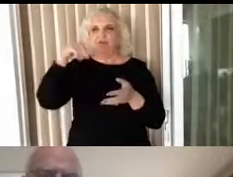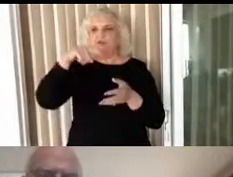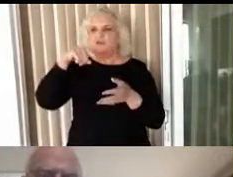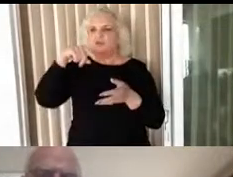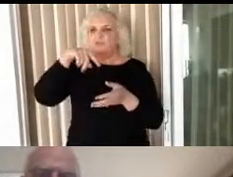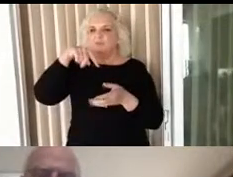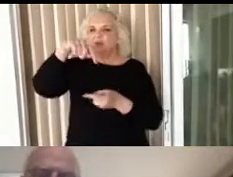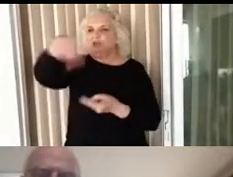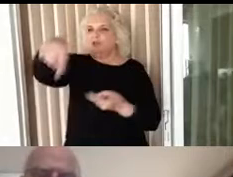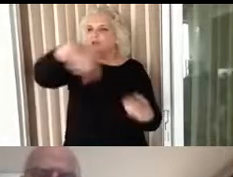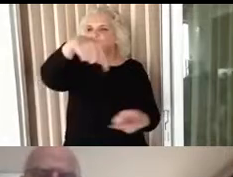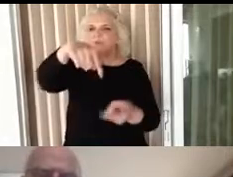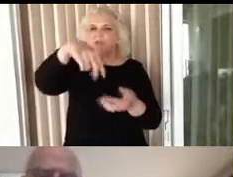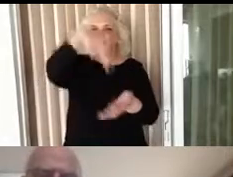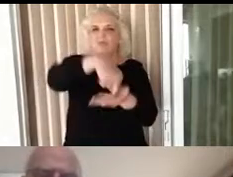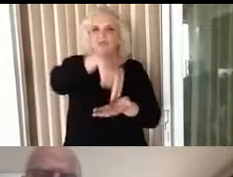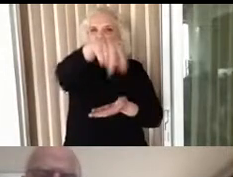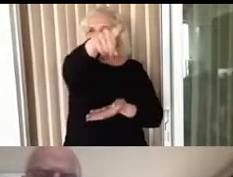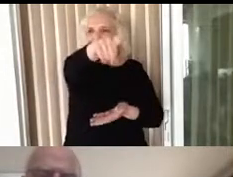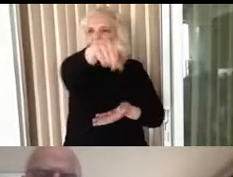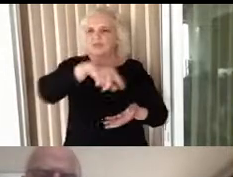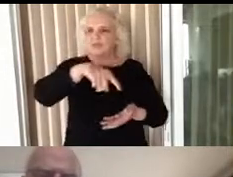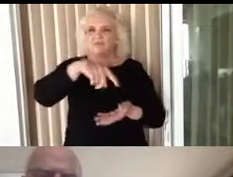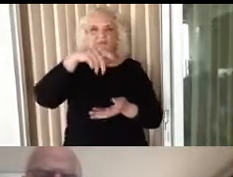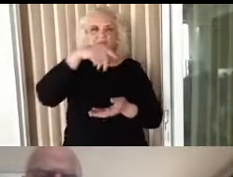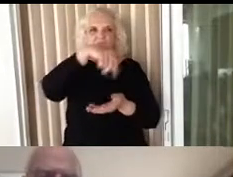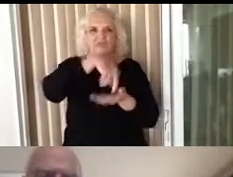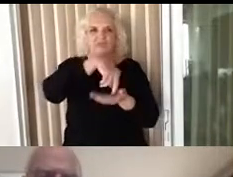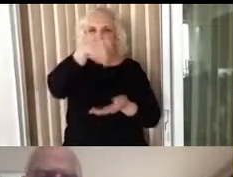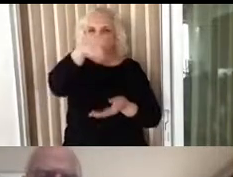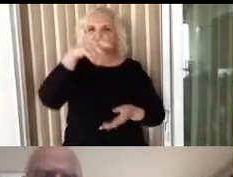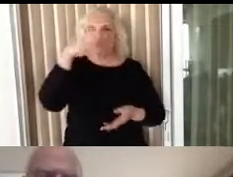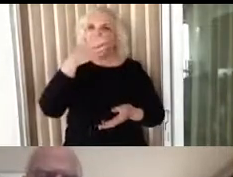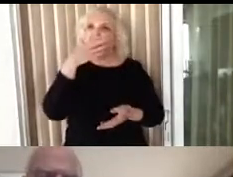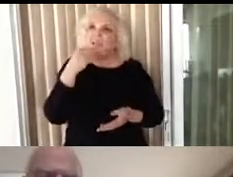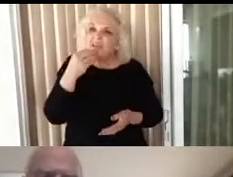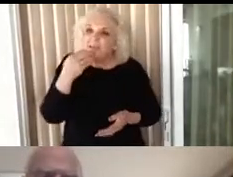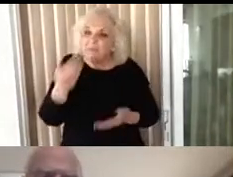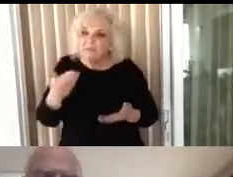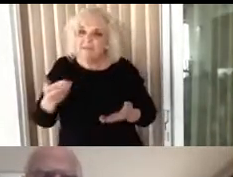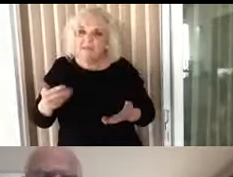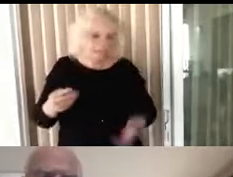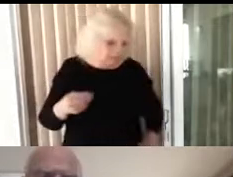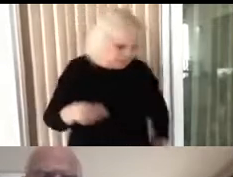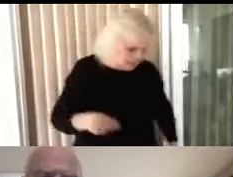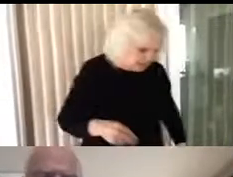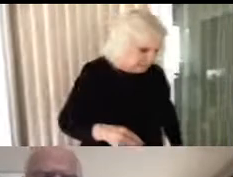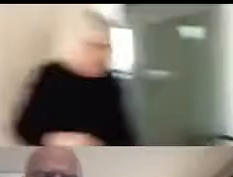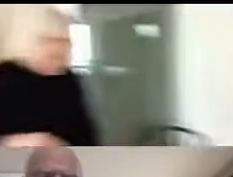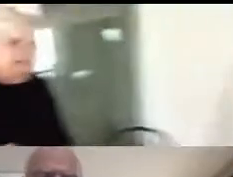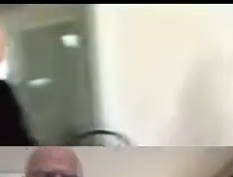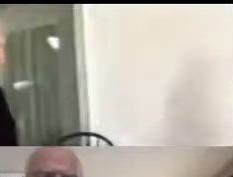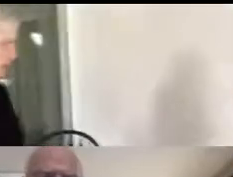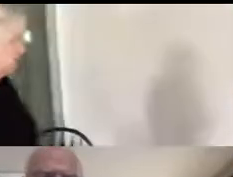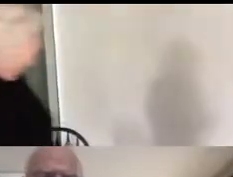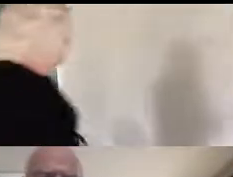about that. Should, maybe we turn it around and we can. Oh, feel so badly for Danny. Maybe? Try standing over there for a